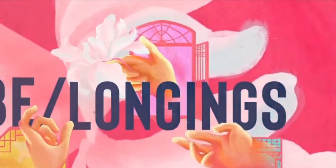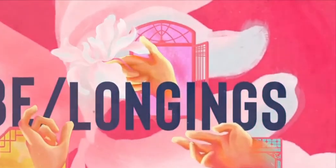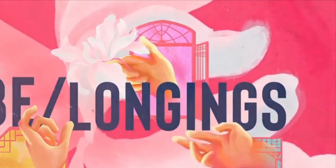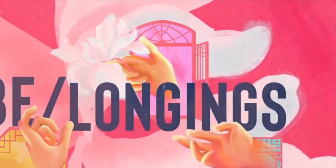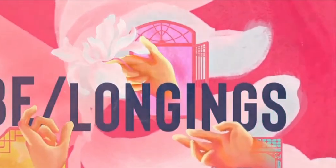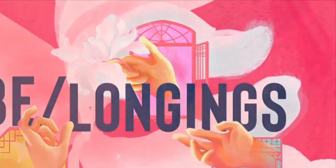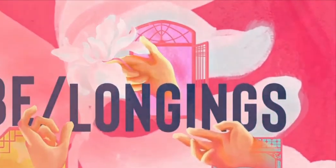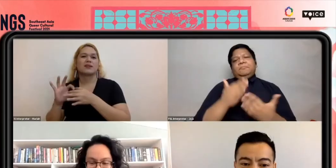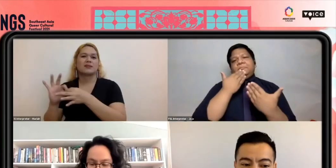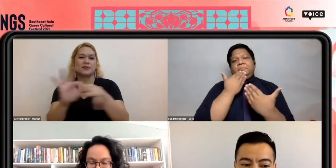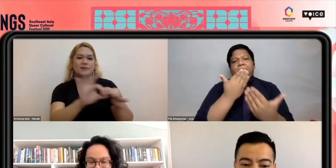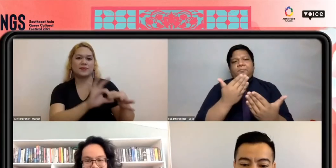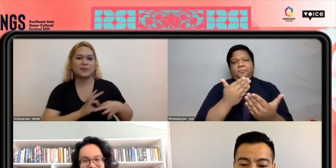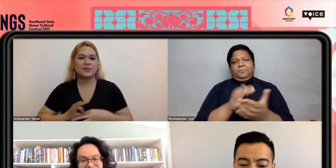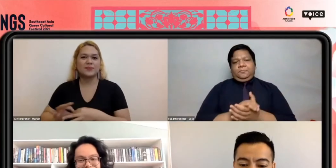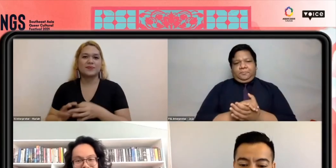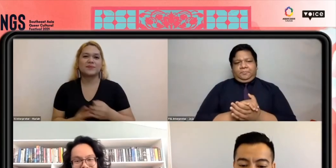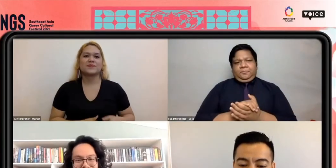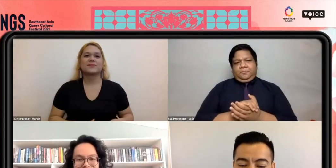Thank you.